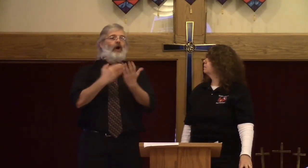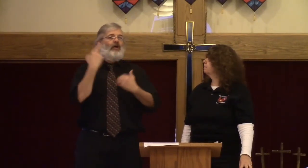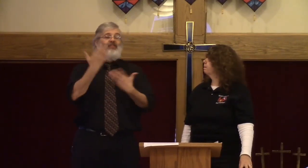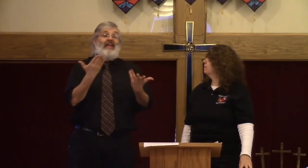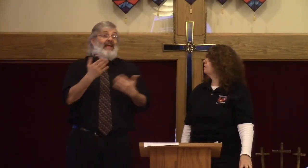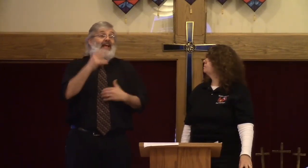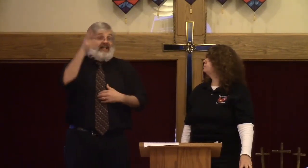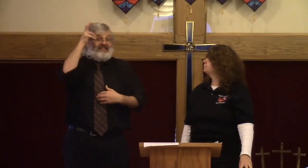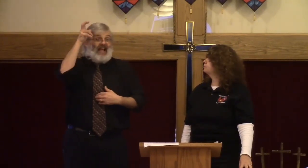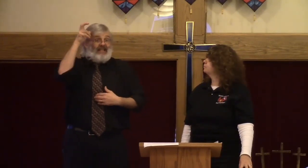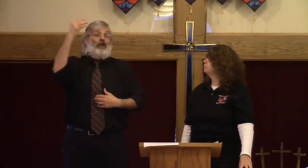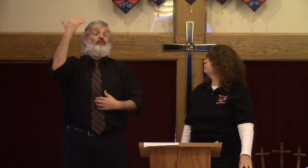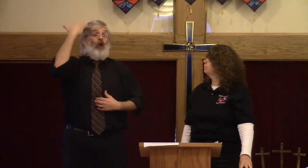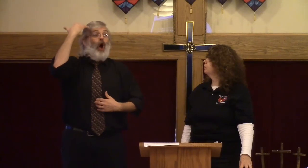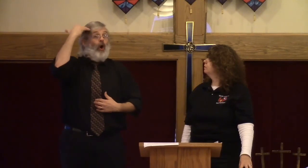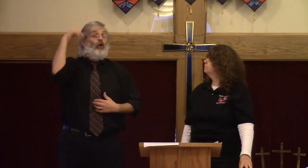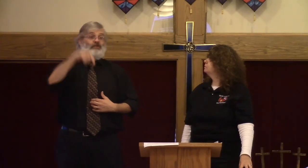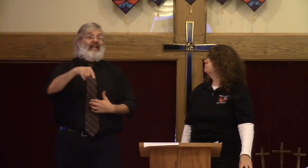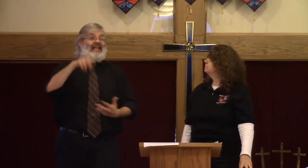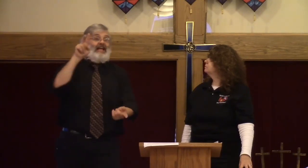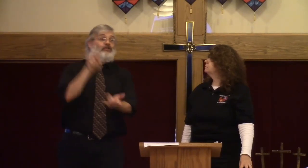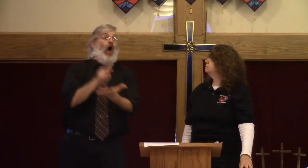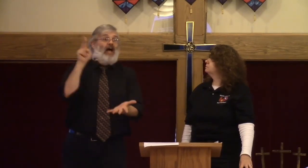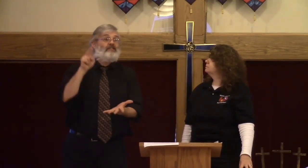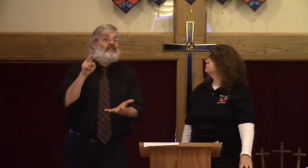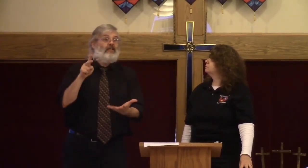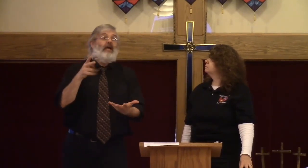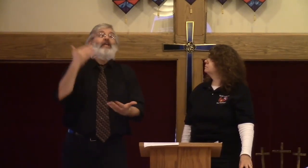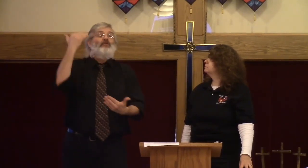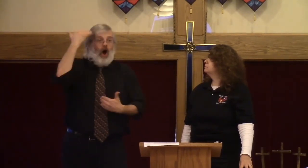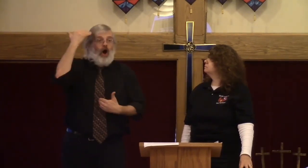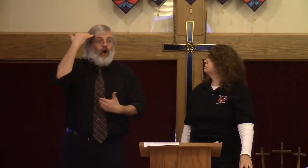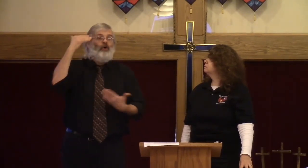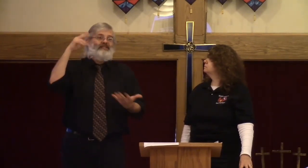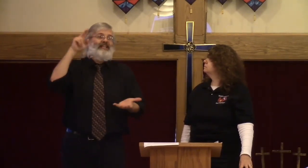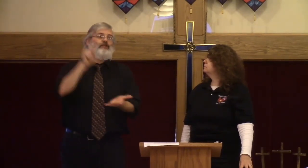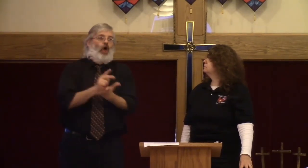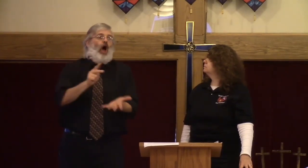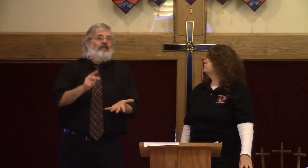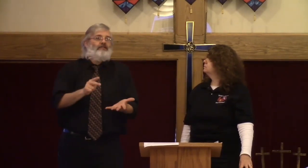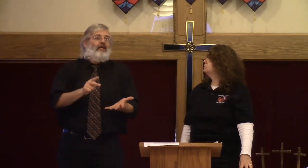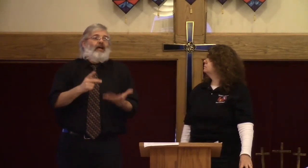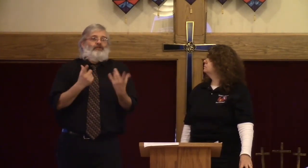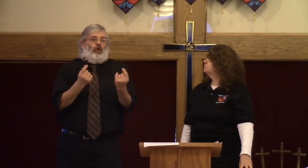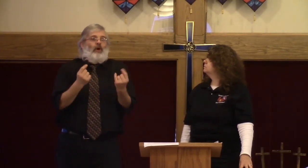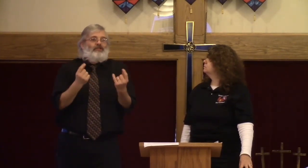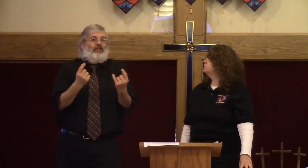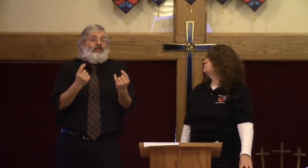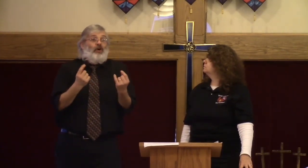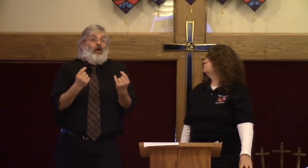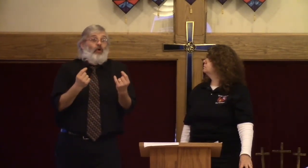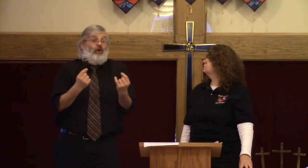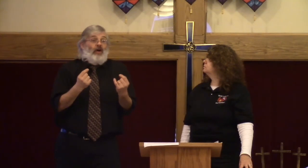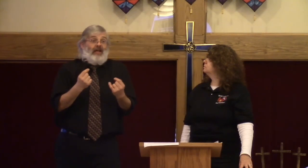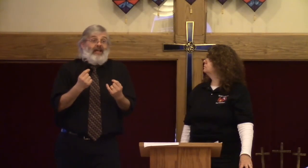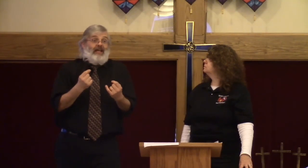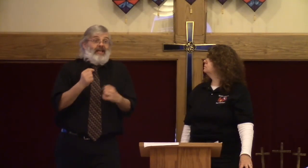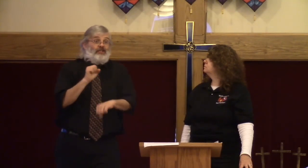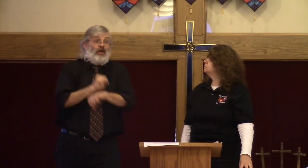of the thing, is Satan knows he has lost. He knows he's lost. And so what's he going to do? He's going to